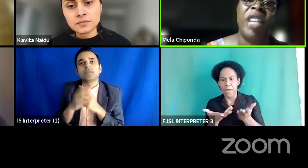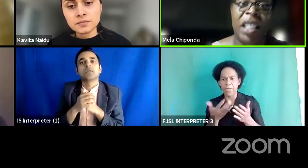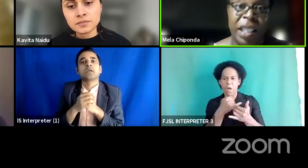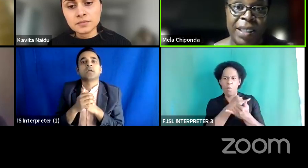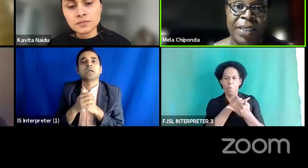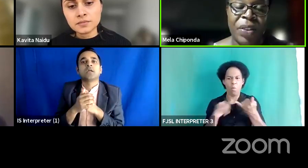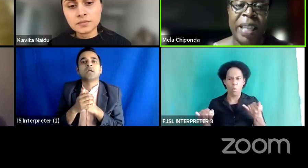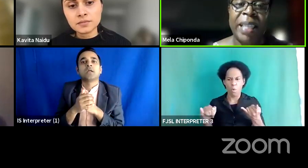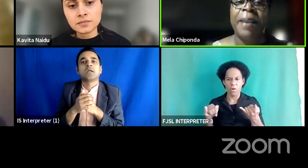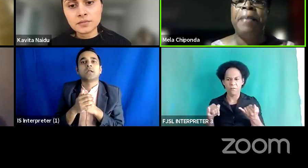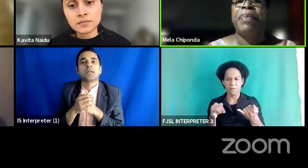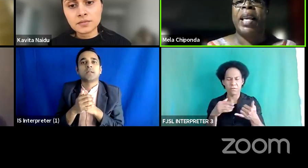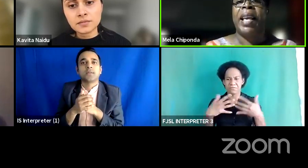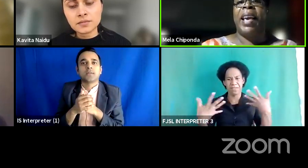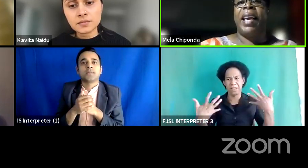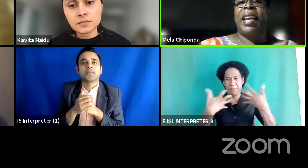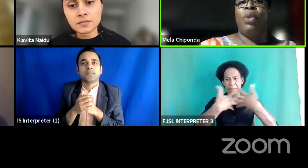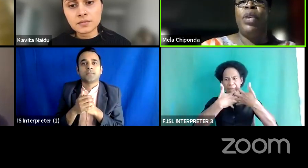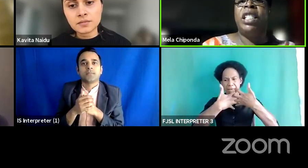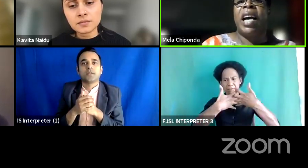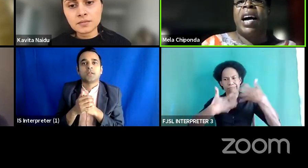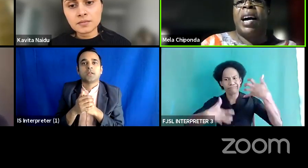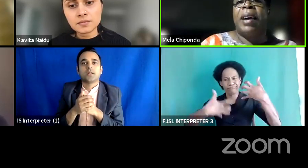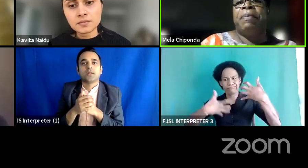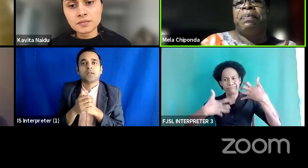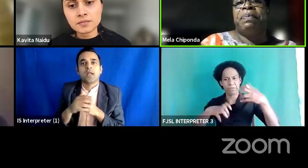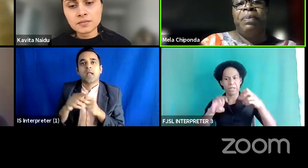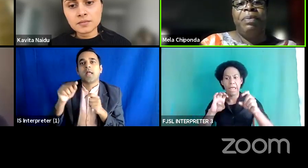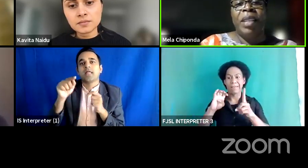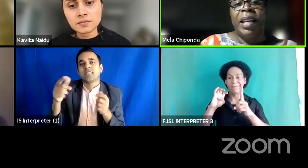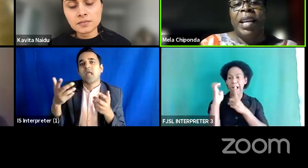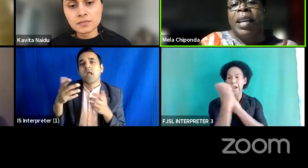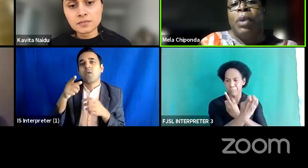in as donations, right? And